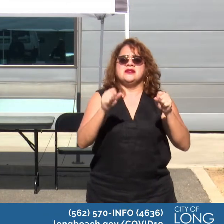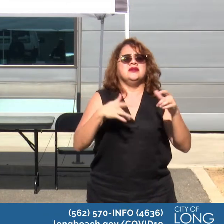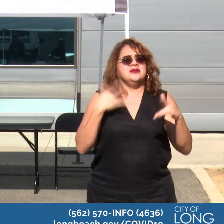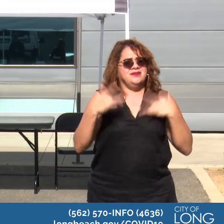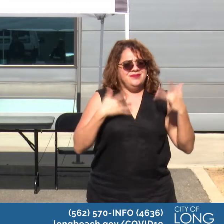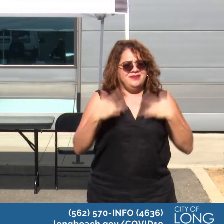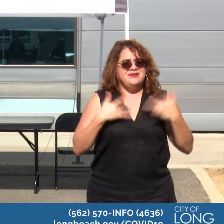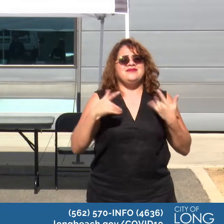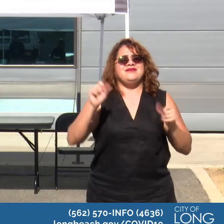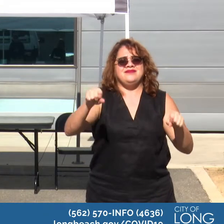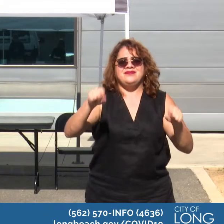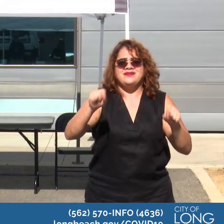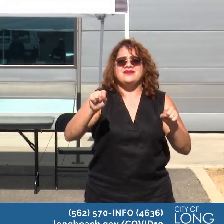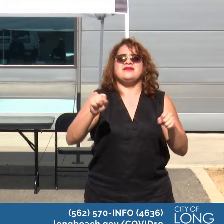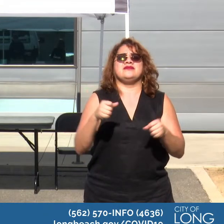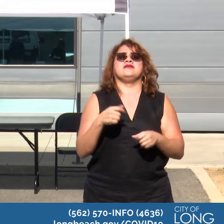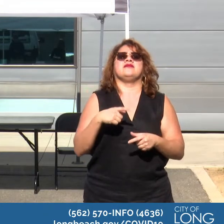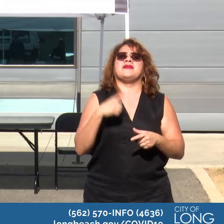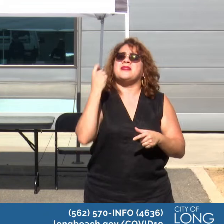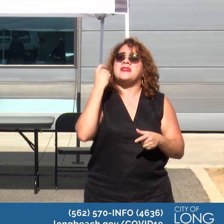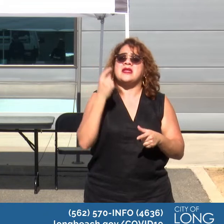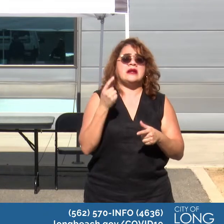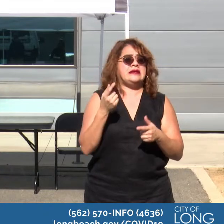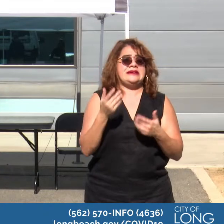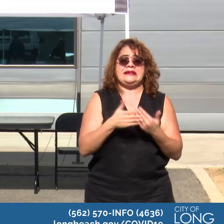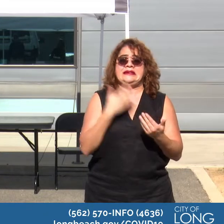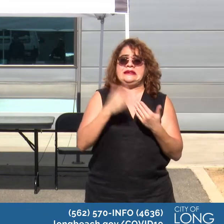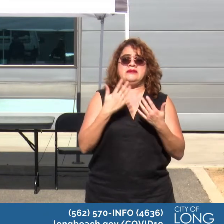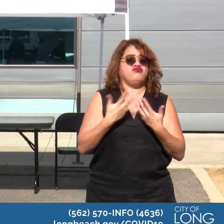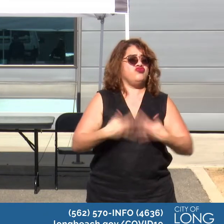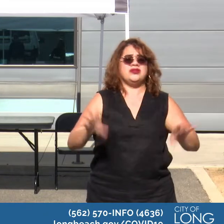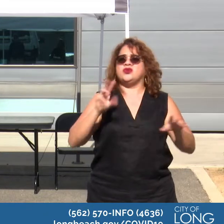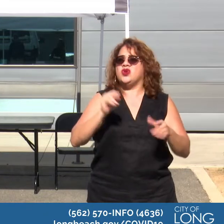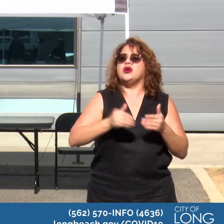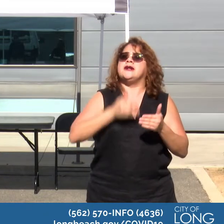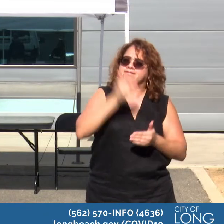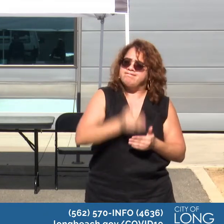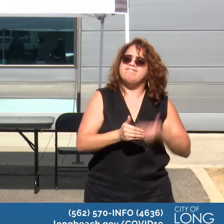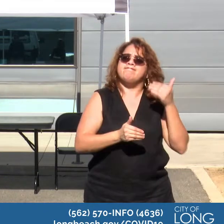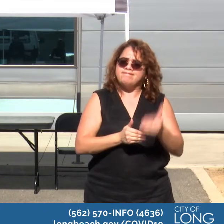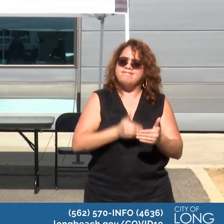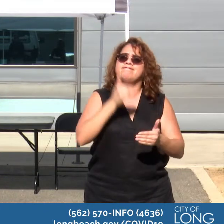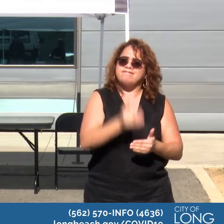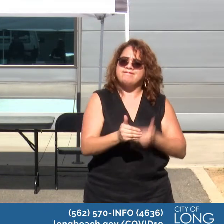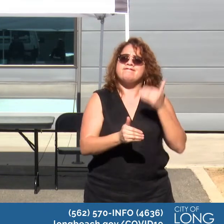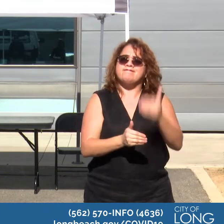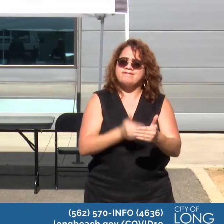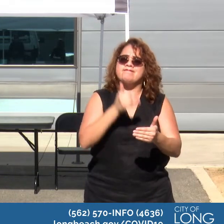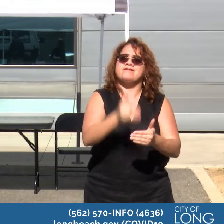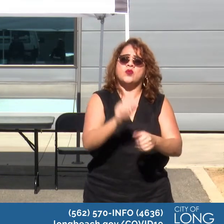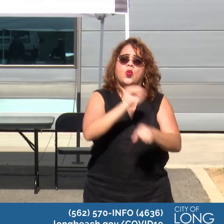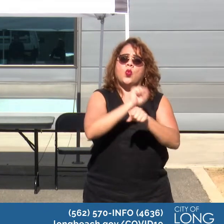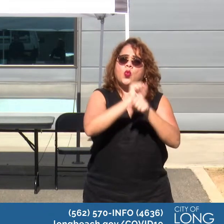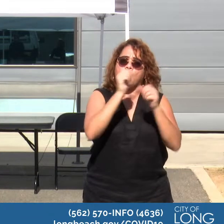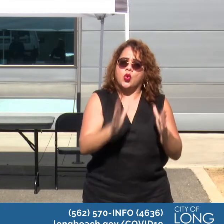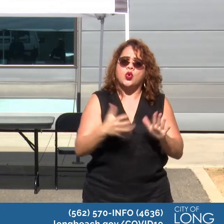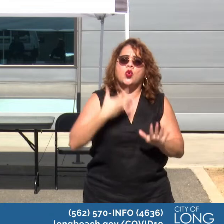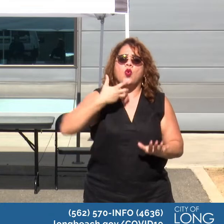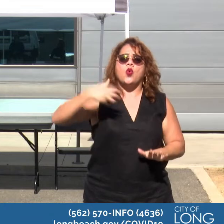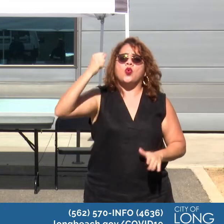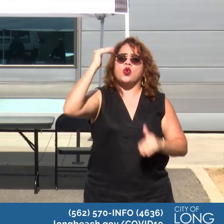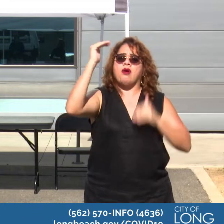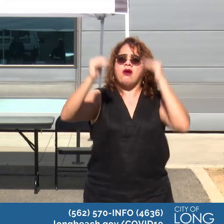still have a way to go in getting vaccines to everyone who wants it, we know that giving these workers and older adults an opportunity to be vaccinated will